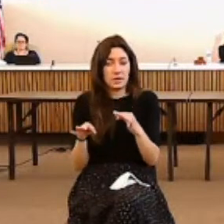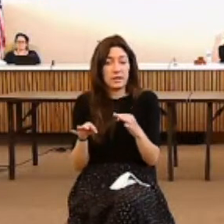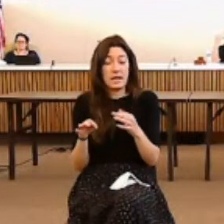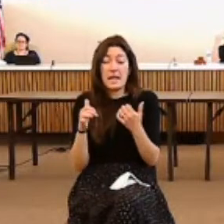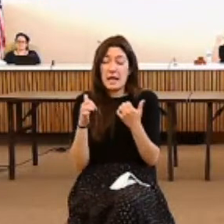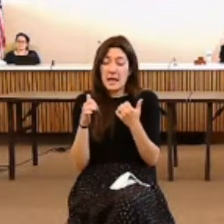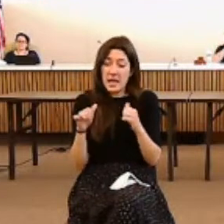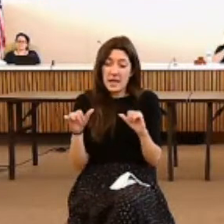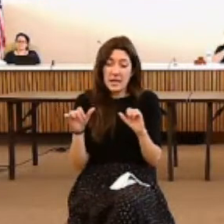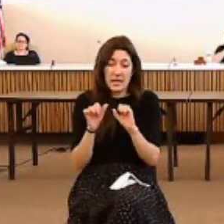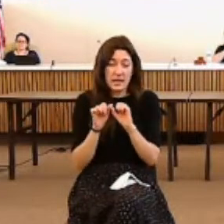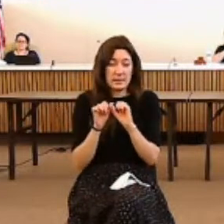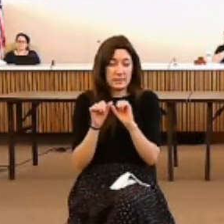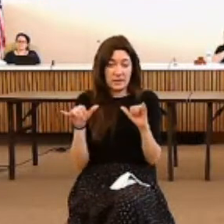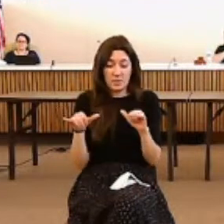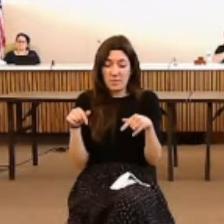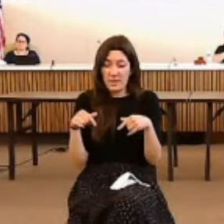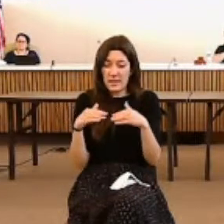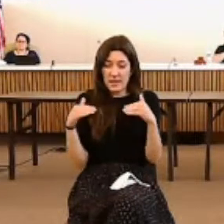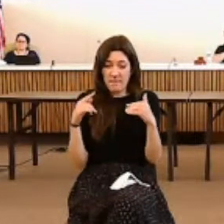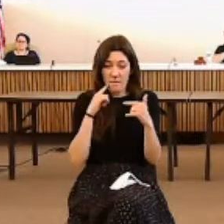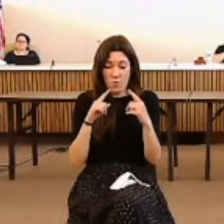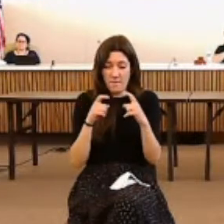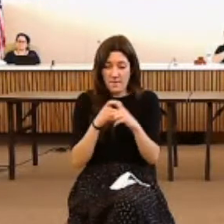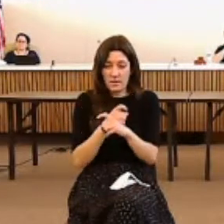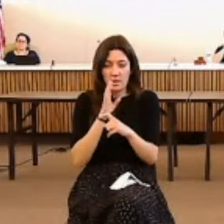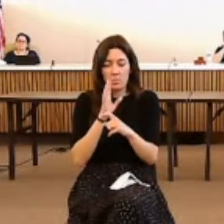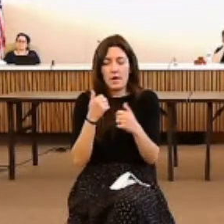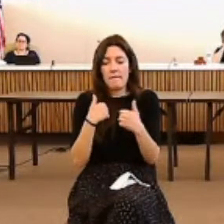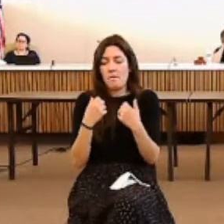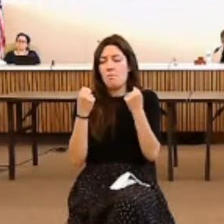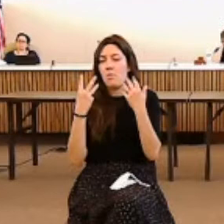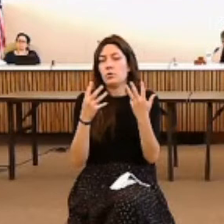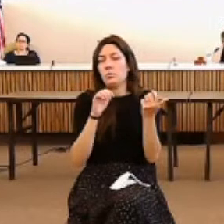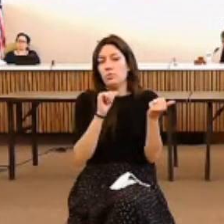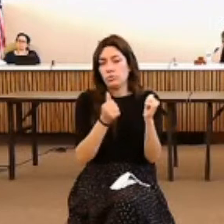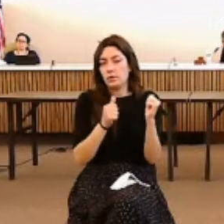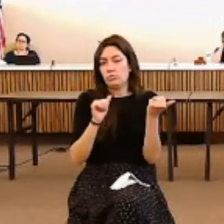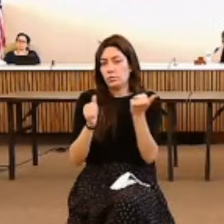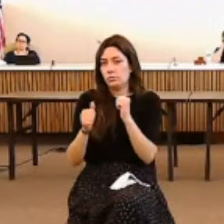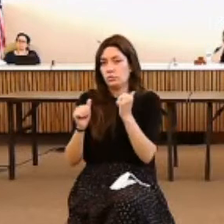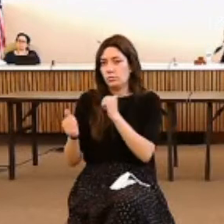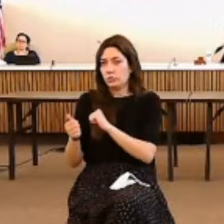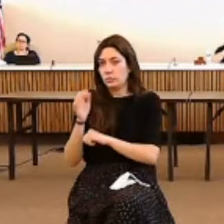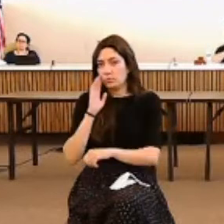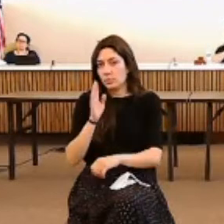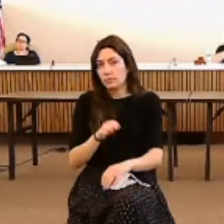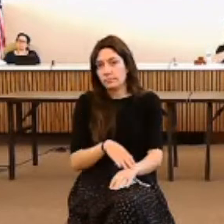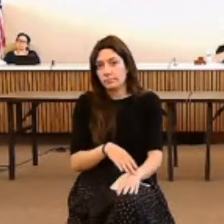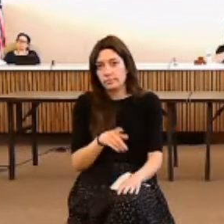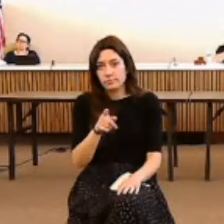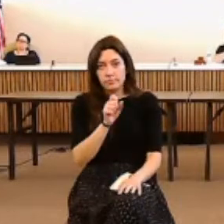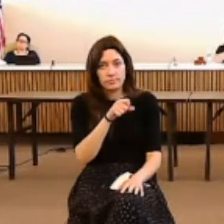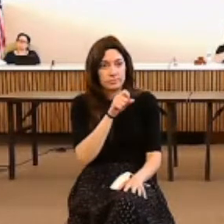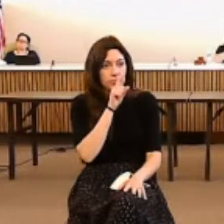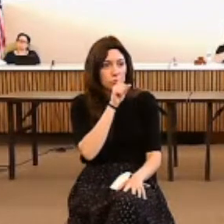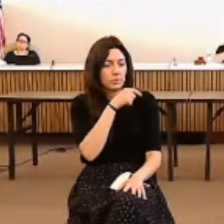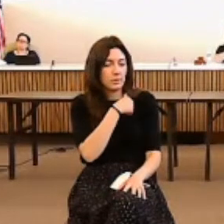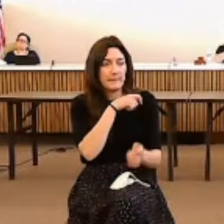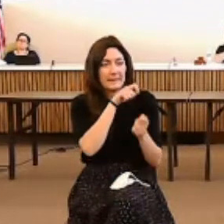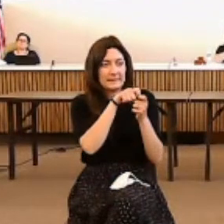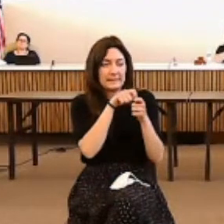of this level of complexity is going to go through a number of revisions. So Sure. Sure. I'm kind of a detail person,